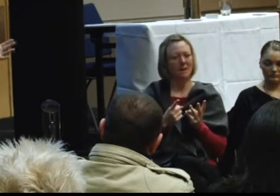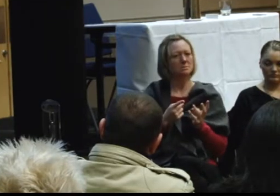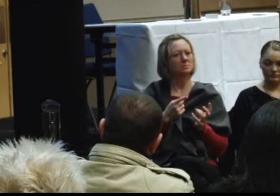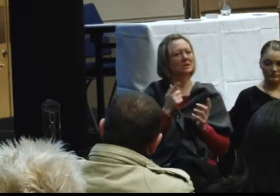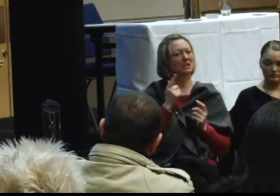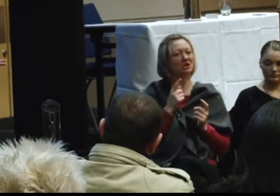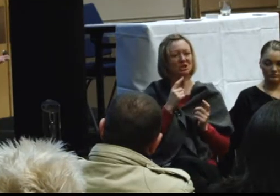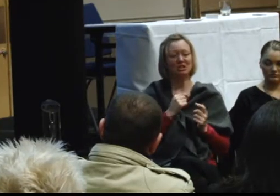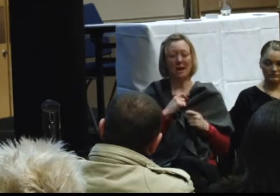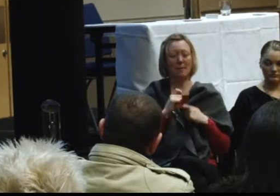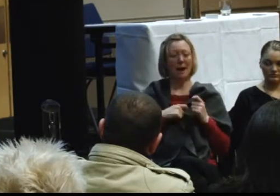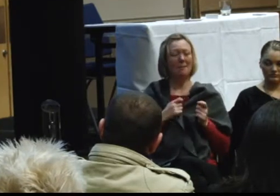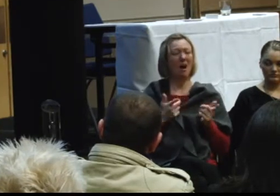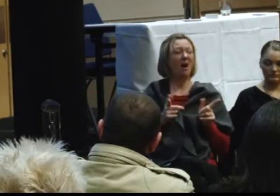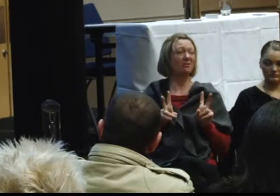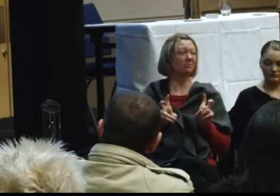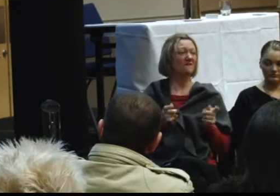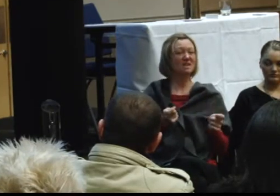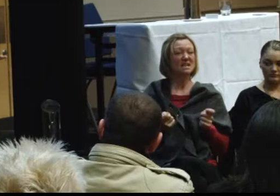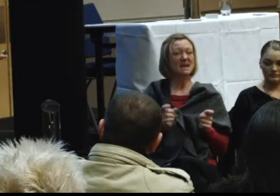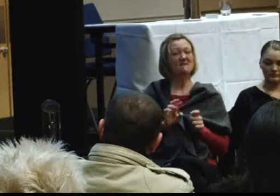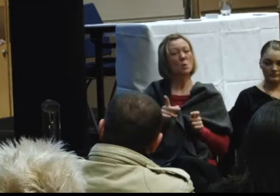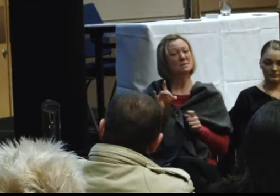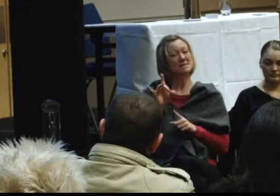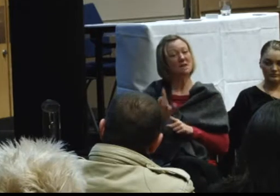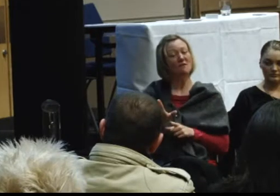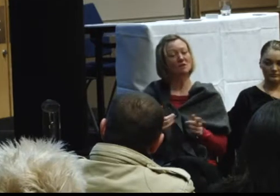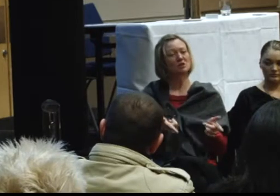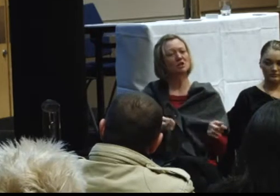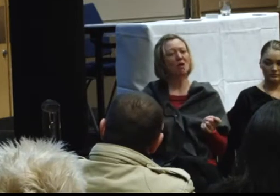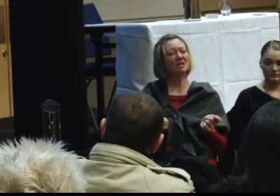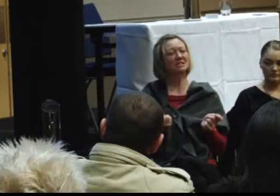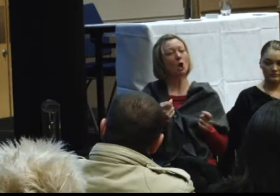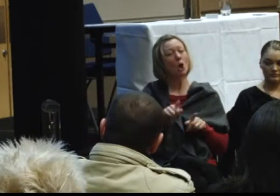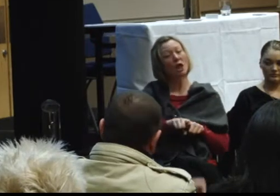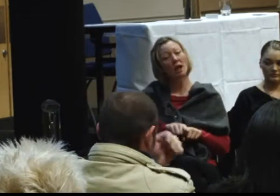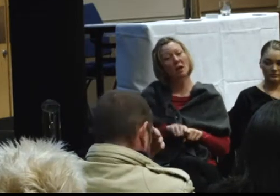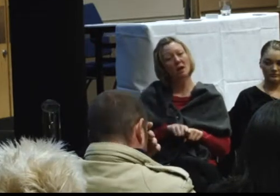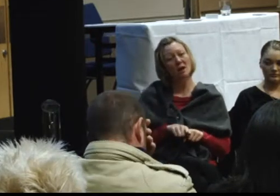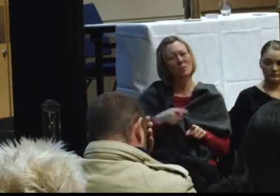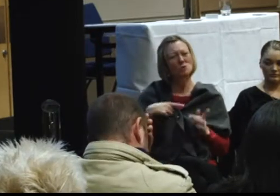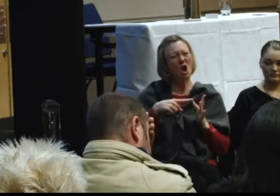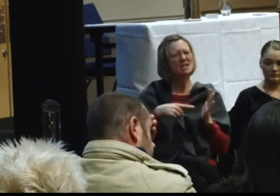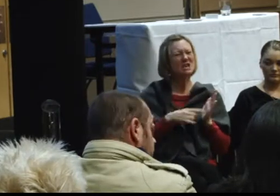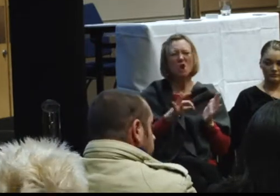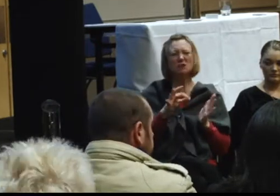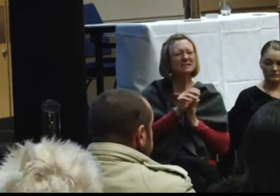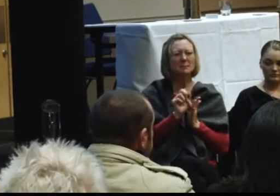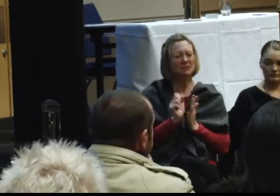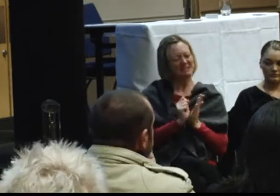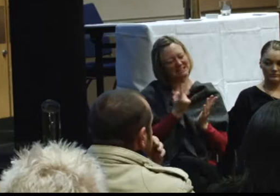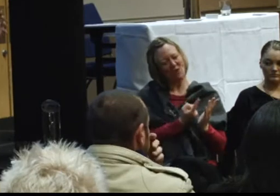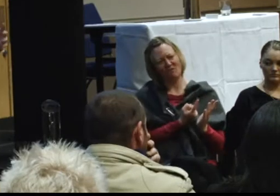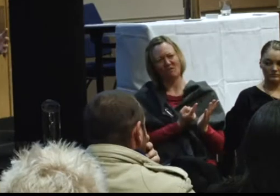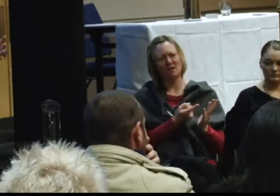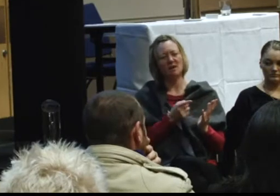for self-directed learning, because as we all know, IT is not really a subject unto itself. It's another set of tools that people can